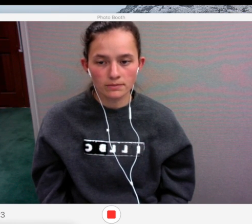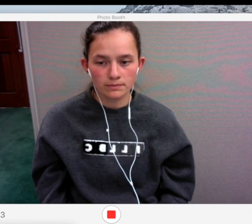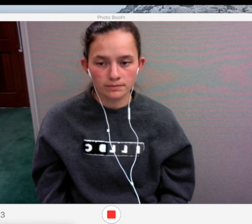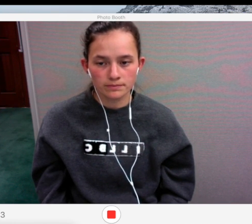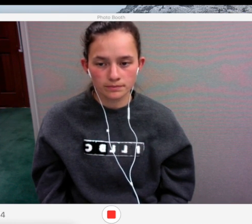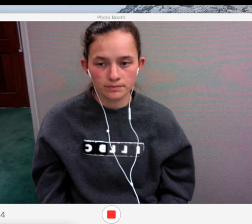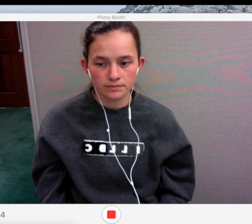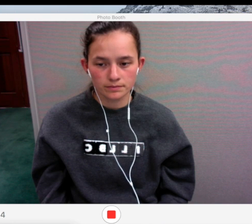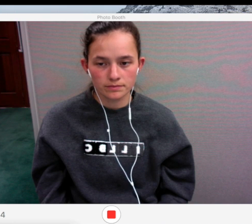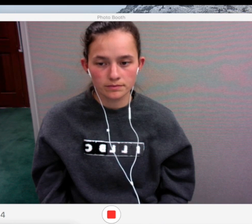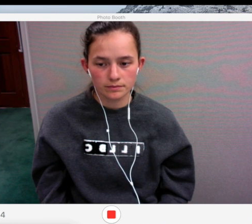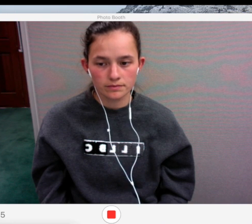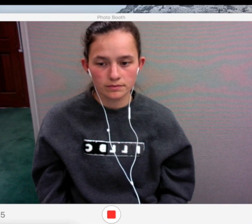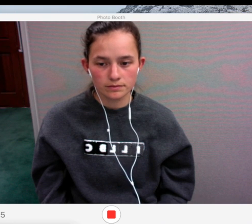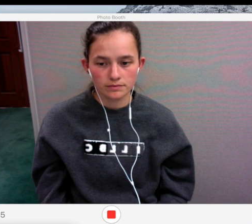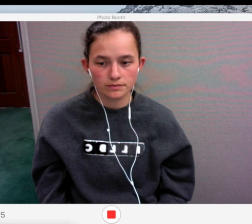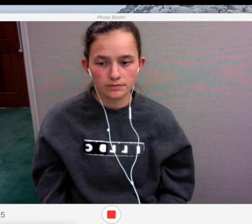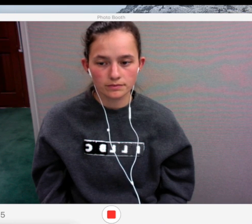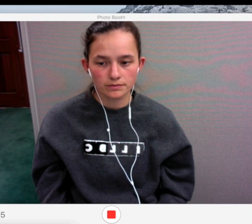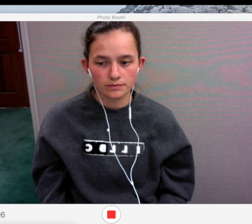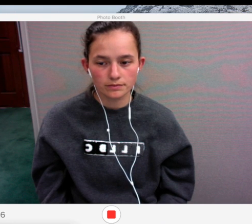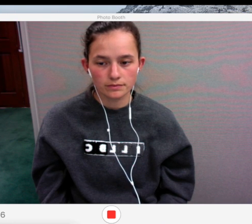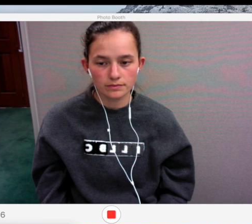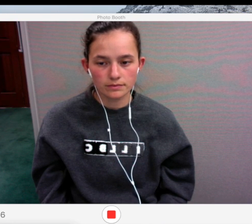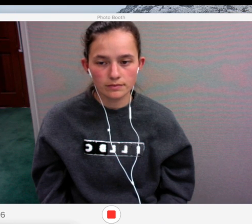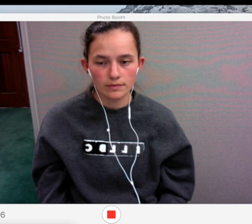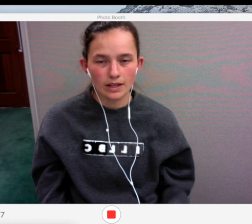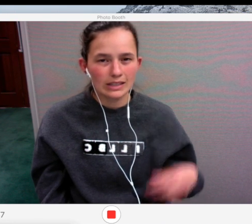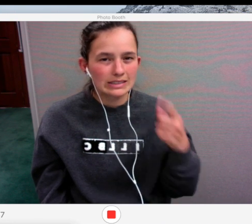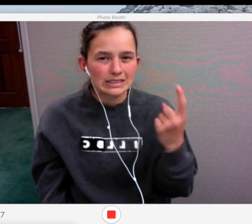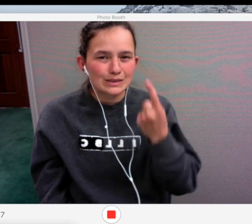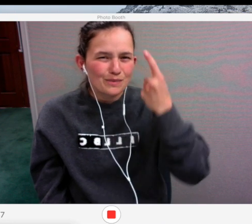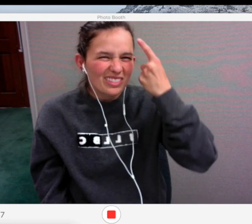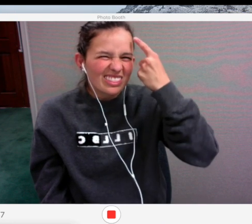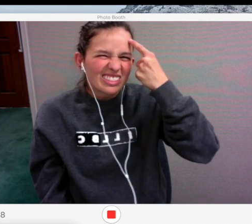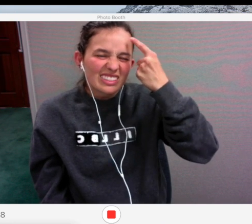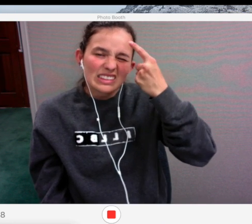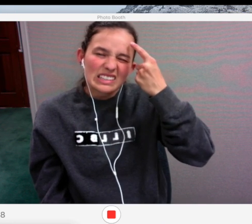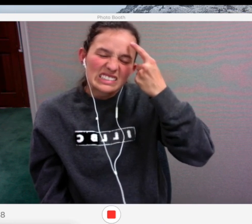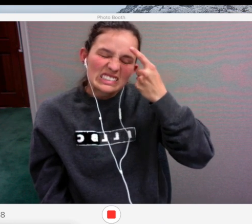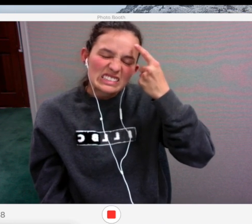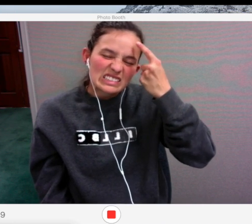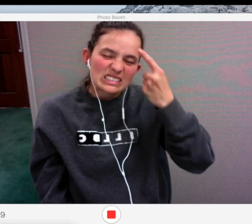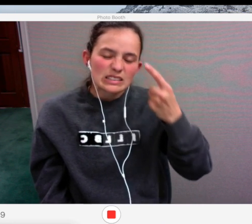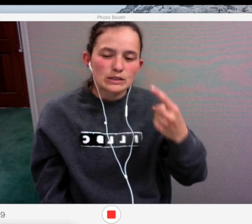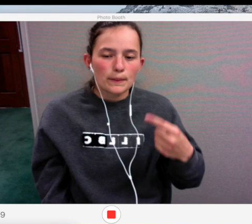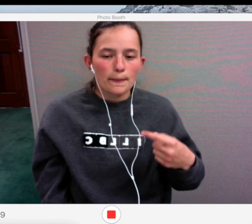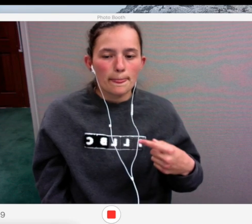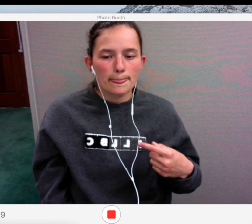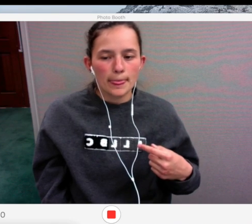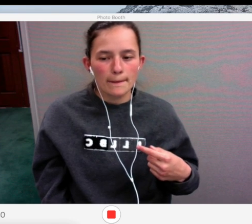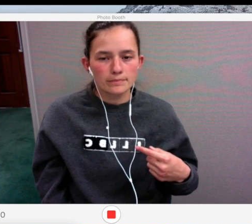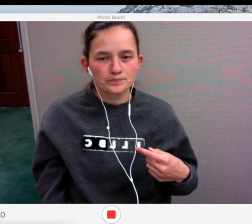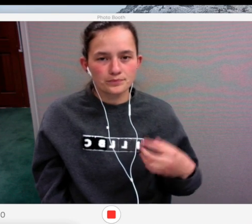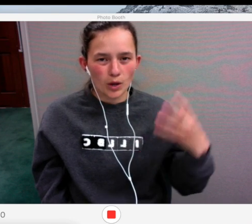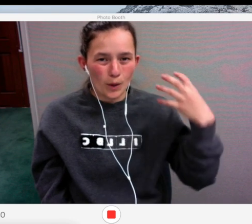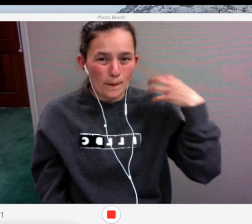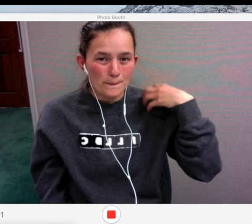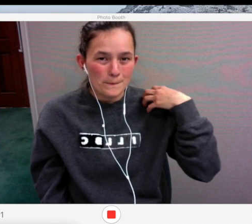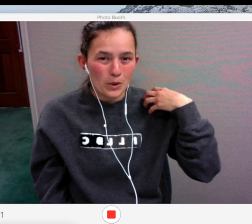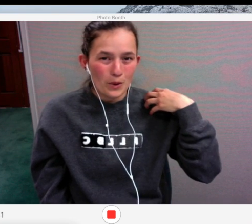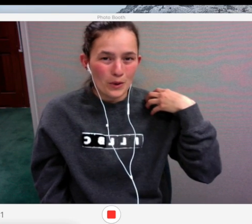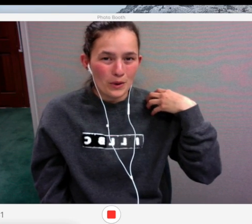Okay. So something to keep in mind at the interview phase is that an